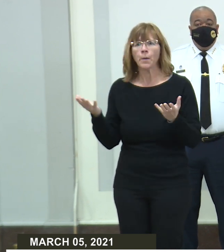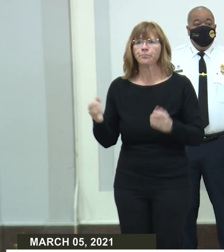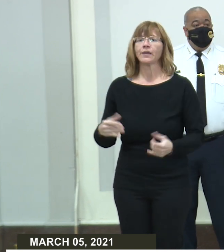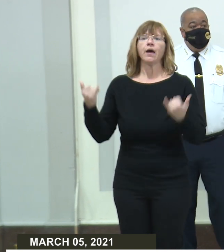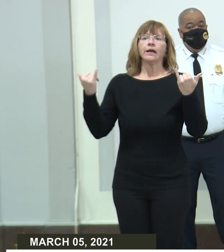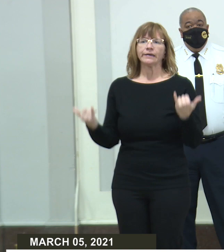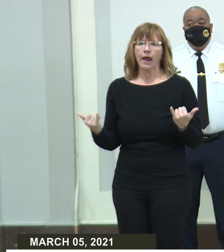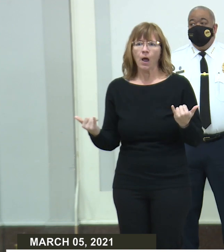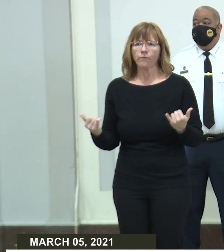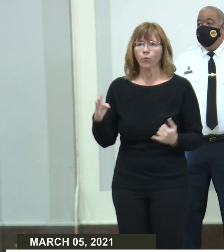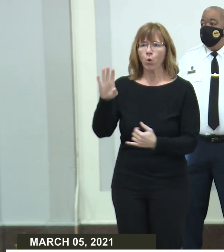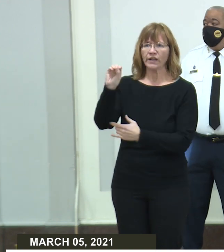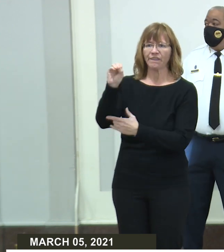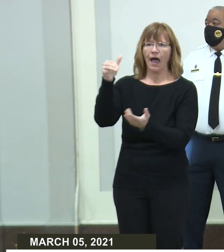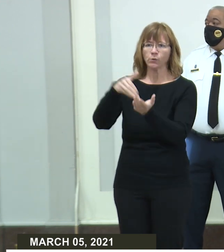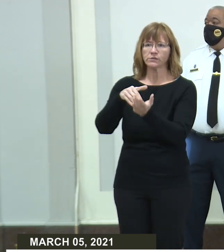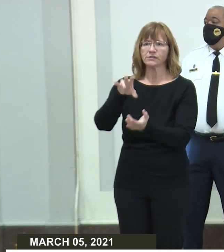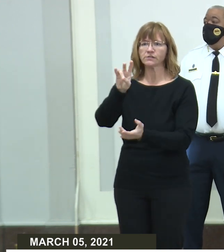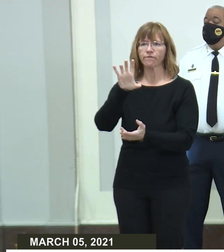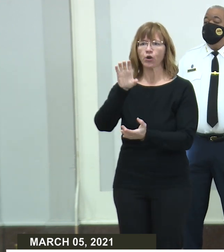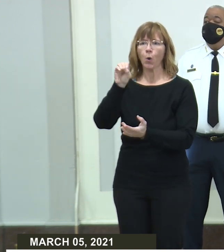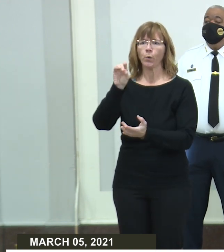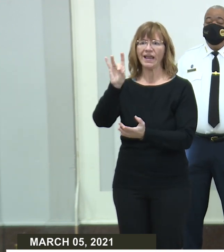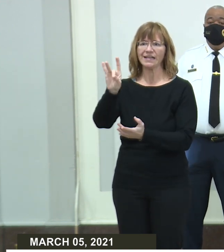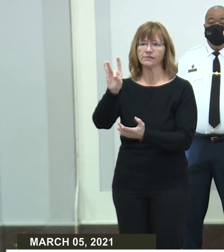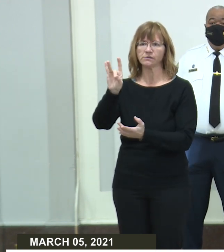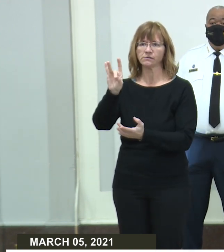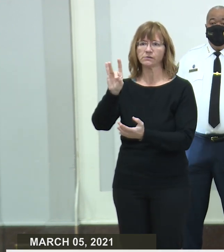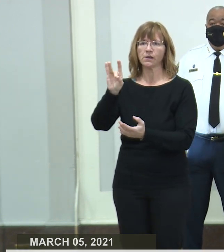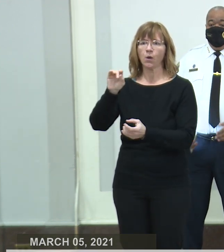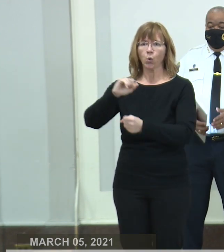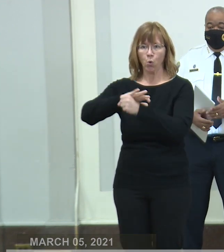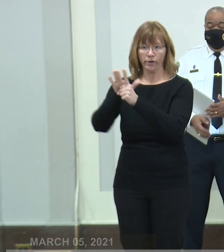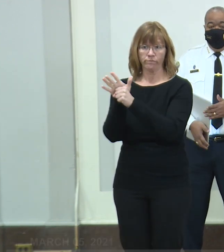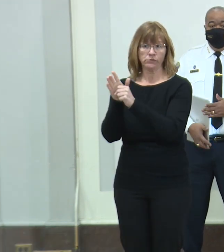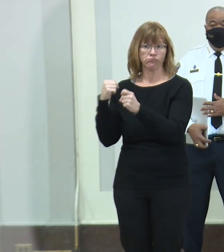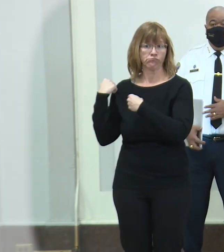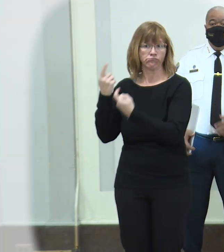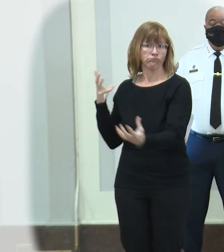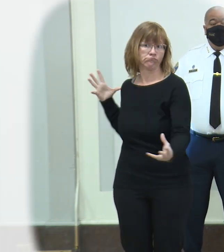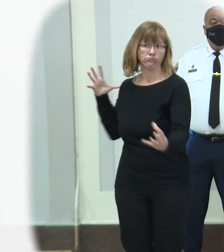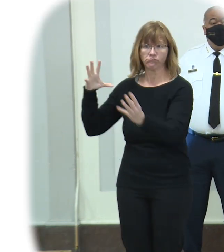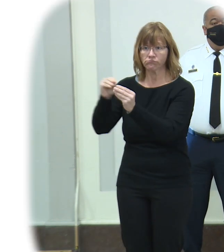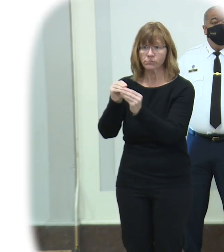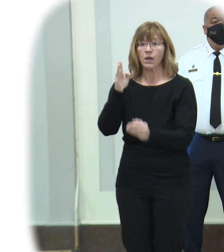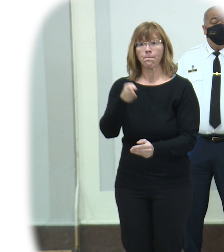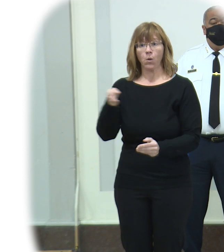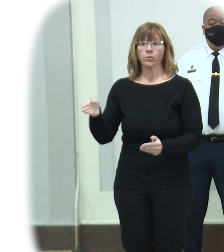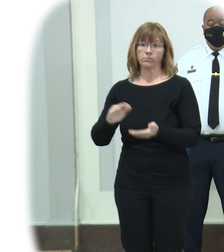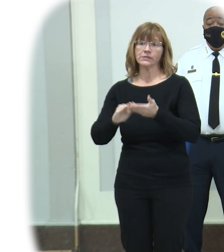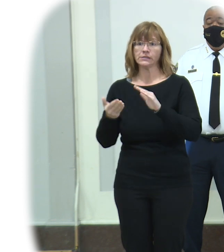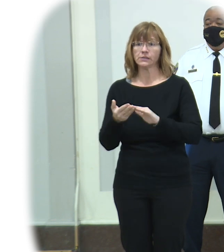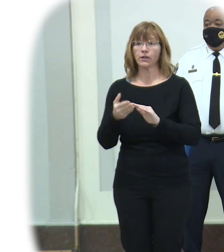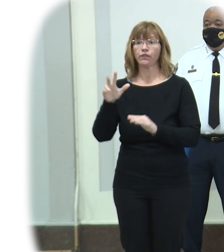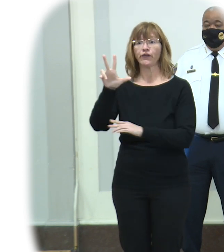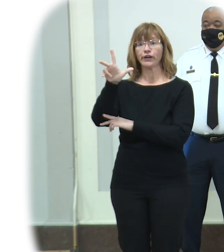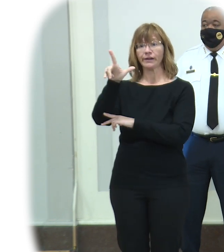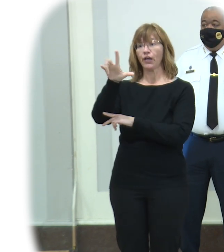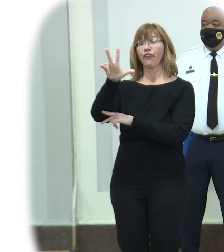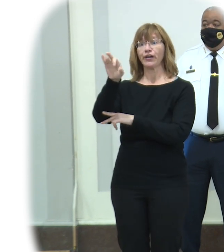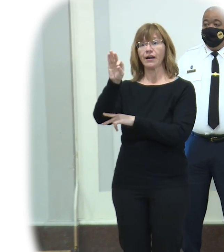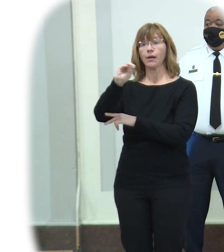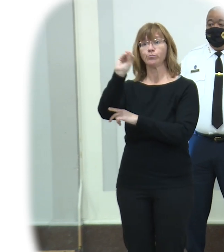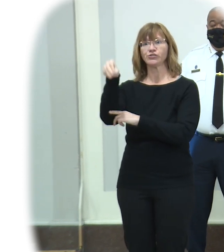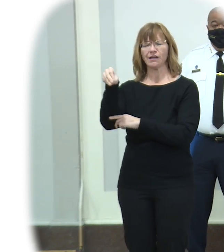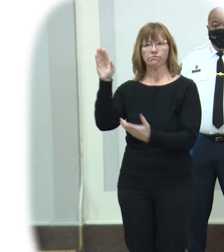had 40,708 cases of COVID-19 in Baltimore. This is a 39%